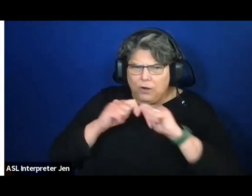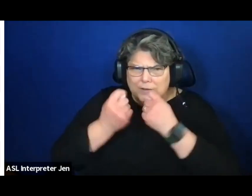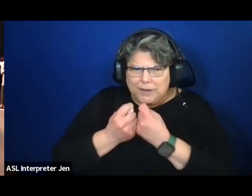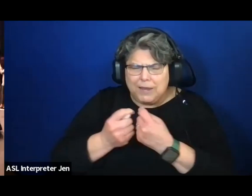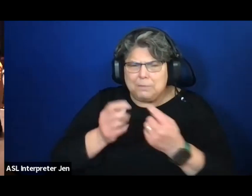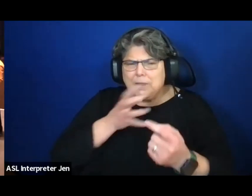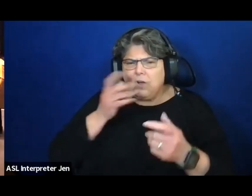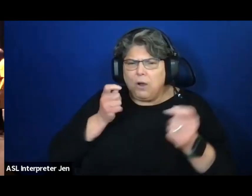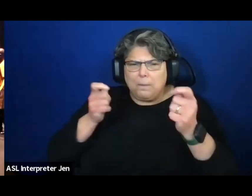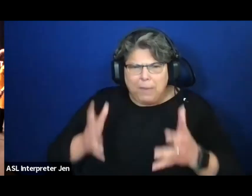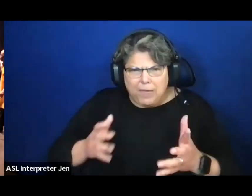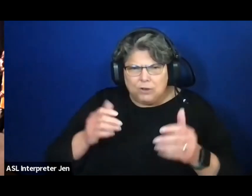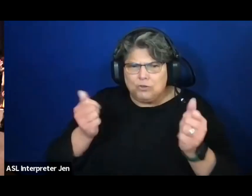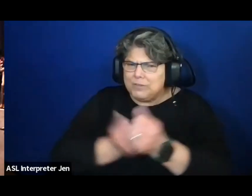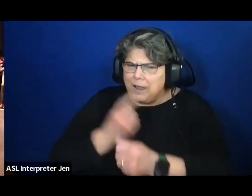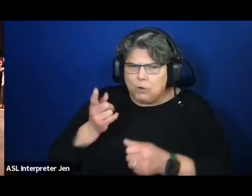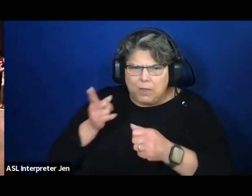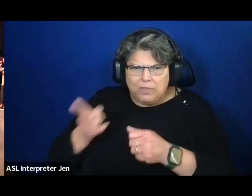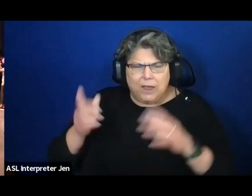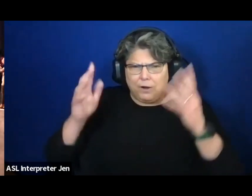Okay?